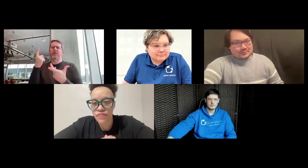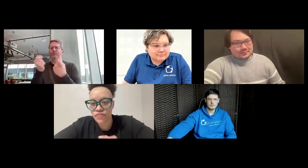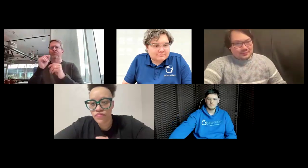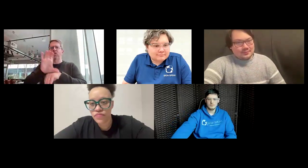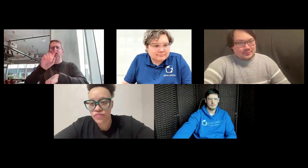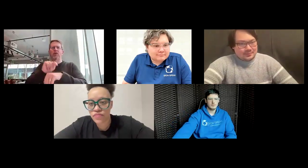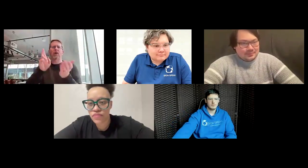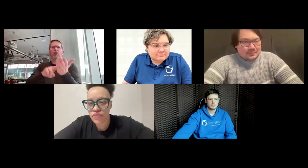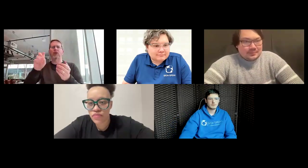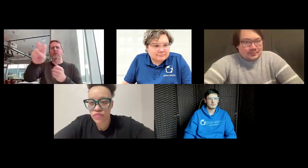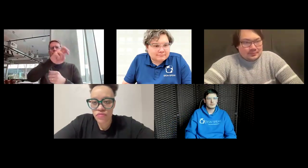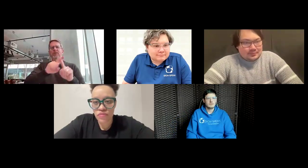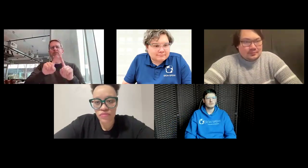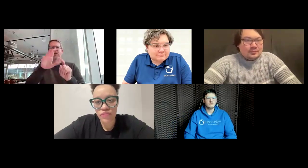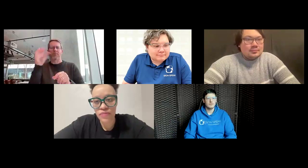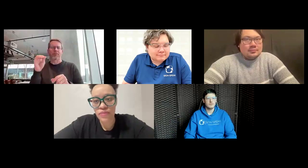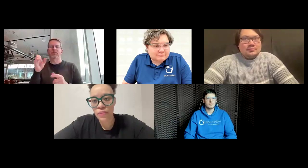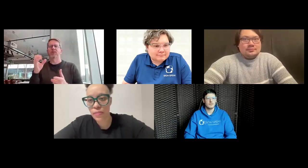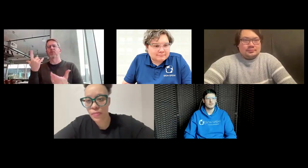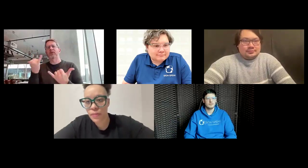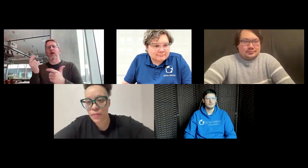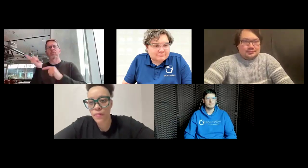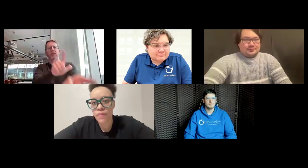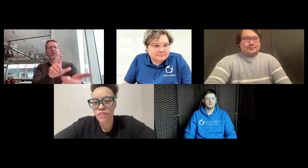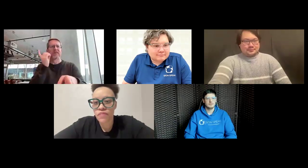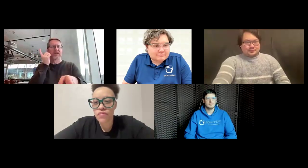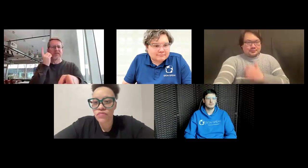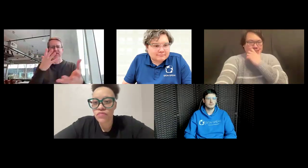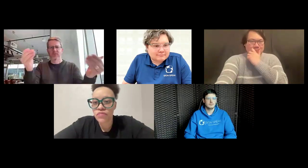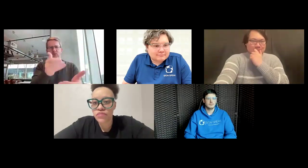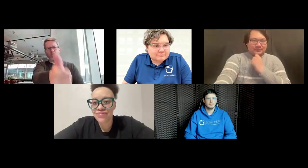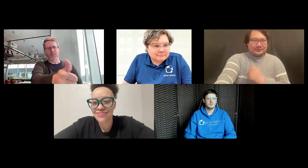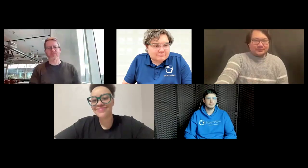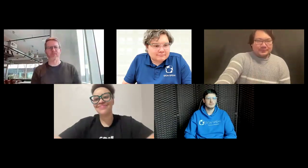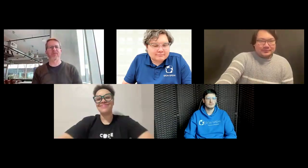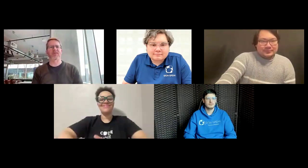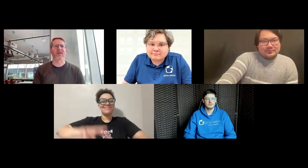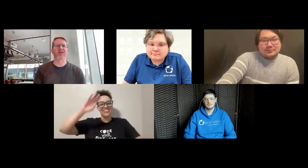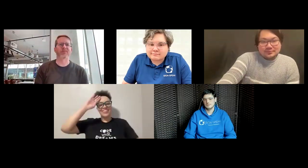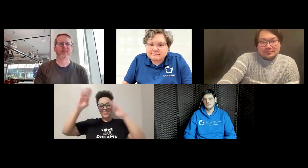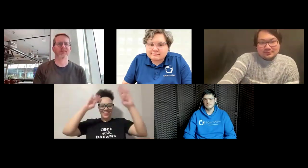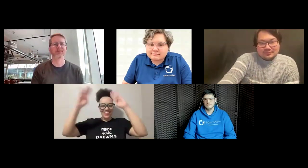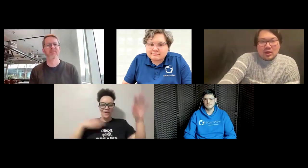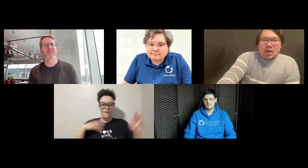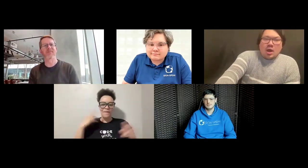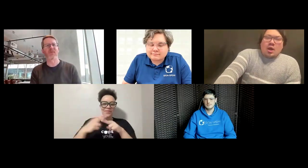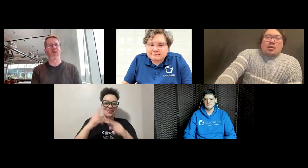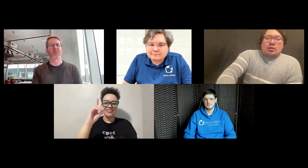of that stuff. So my company is involved with doing various things around the company. And I'll pass it over to Destiny to introduce